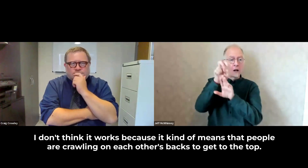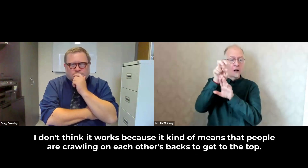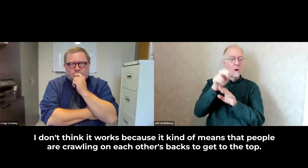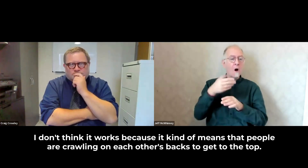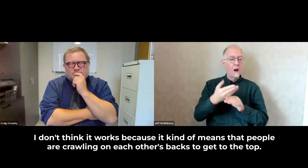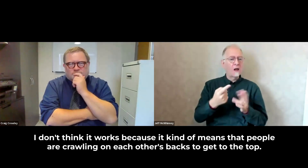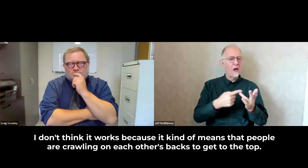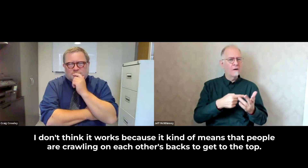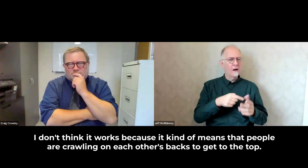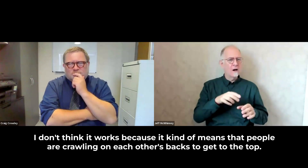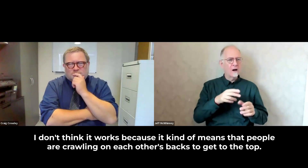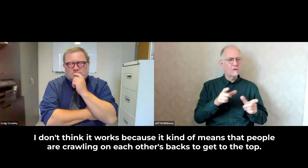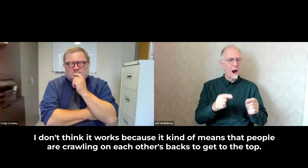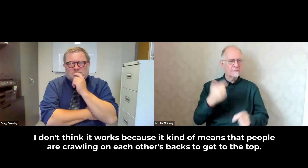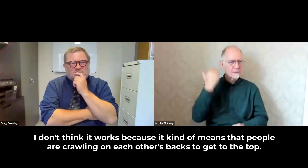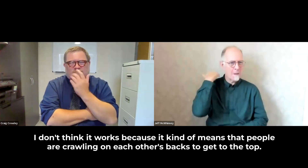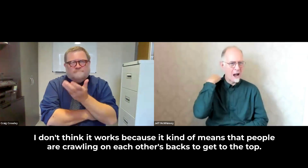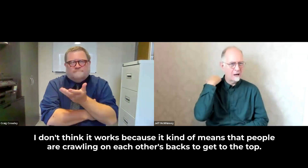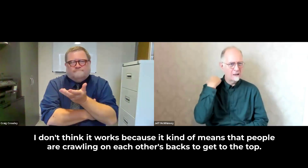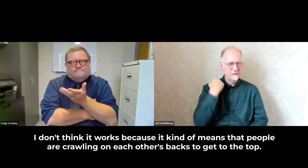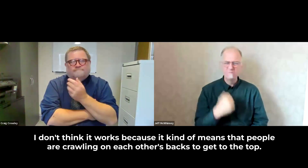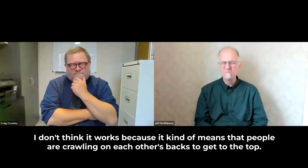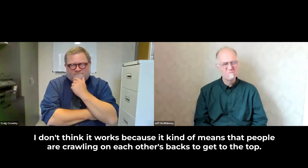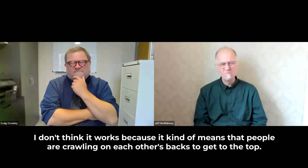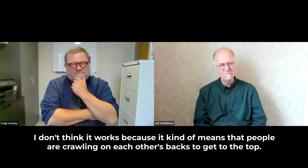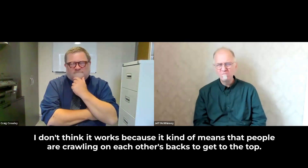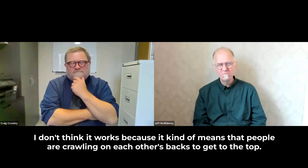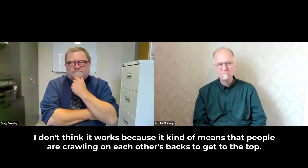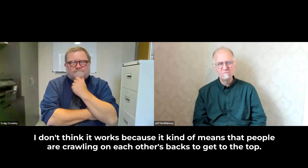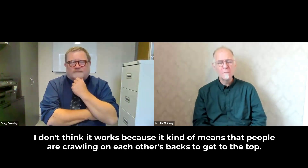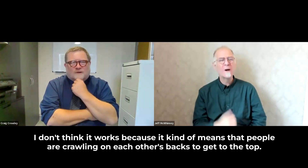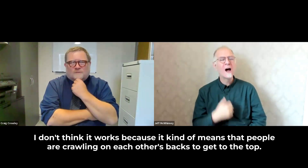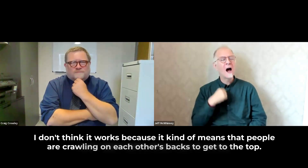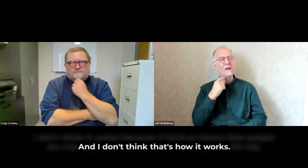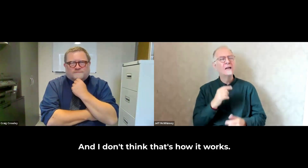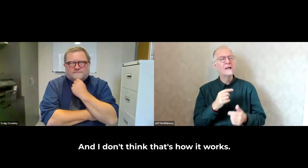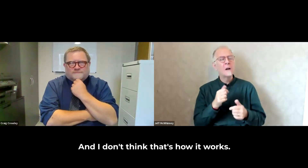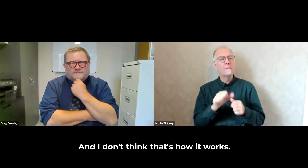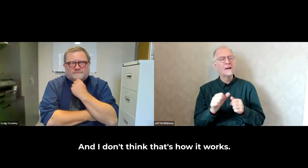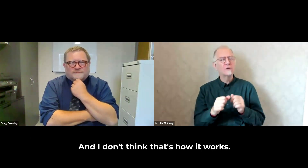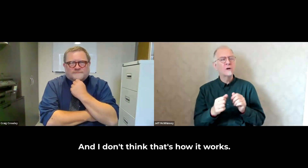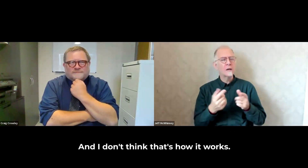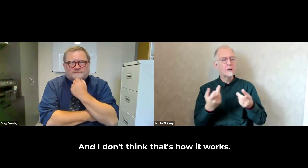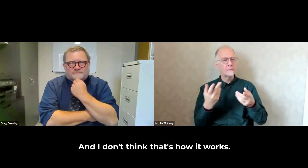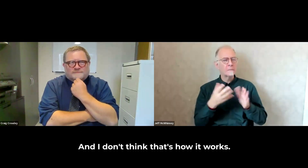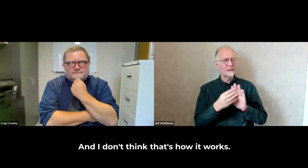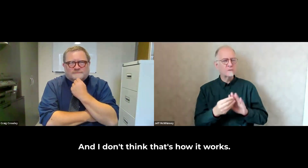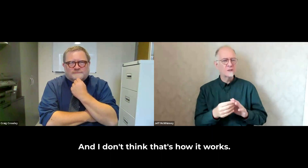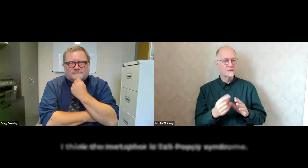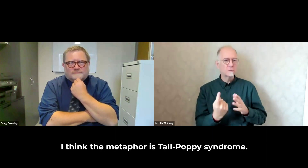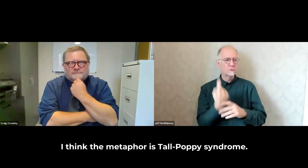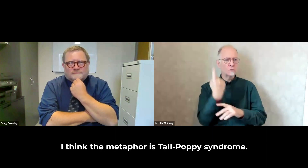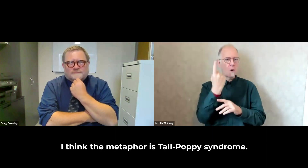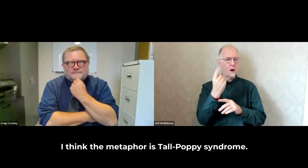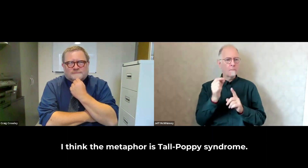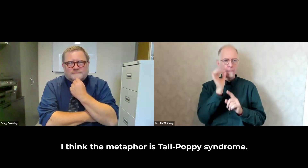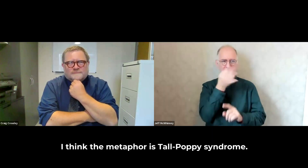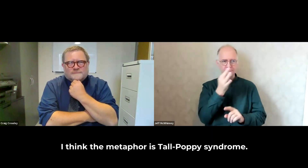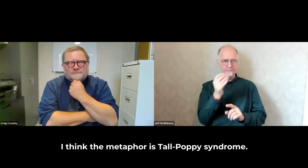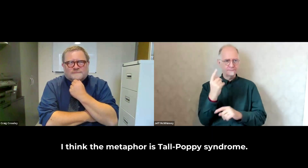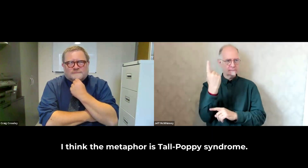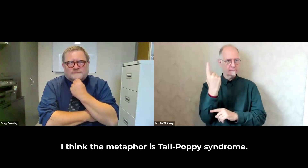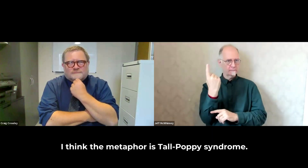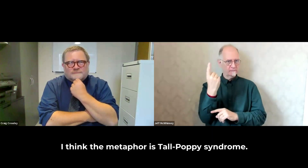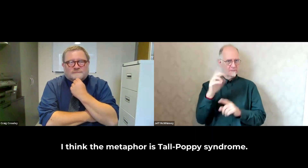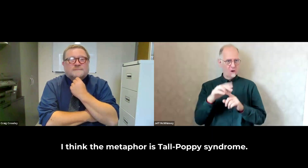think it works because it kind of means that people are crawling on each other's backs, right, to get to the top. And I don't think that's how it works. I think the